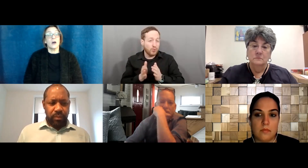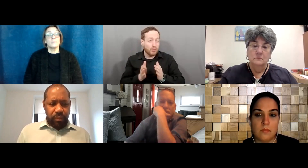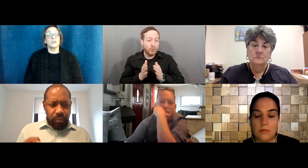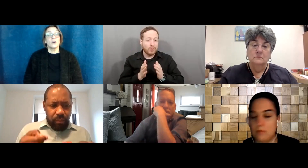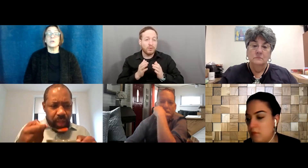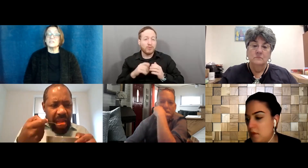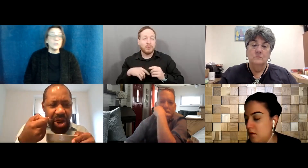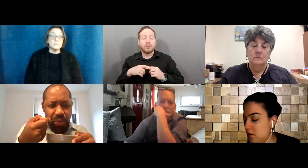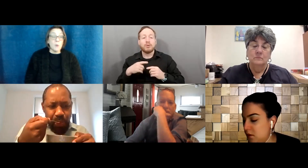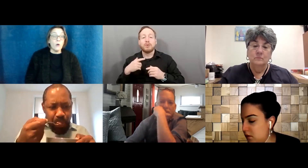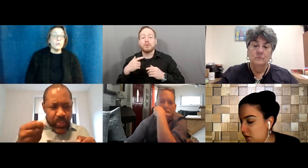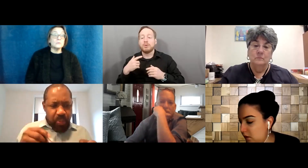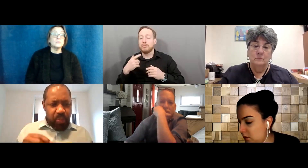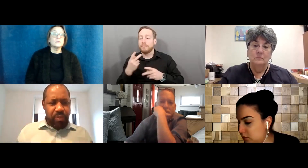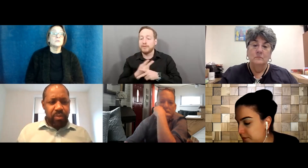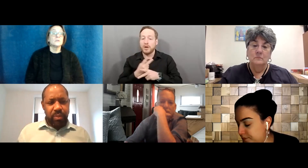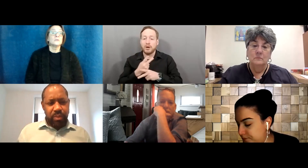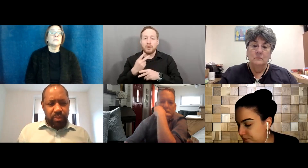setting it up. We can start small,